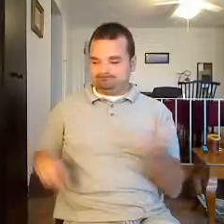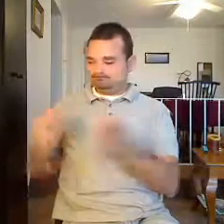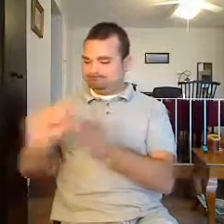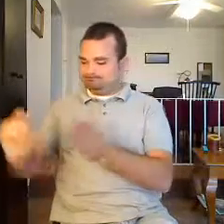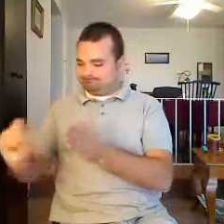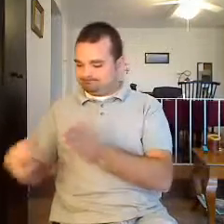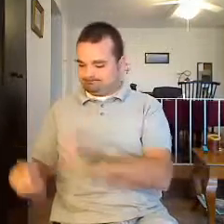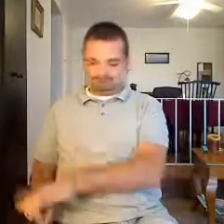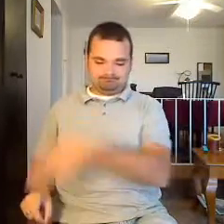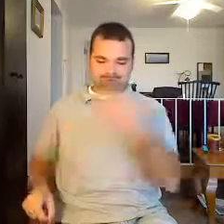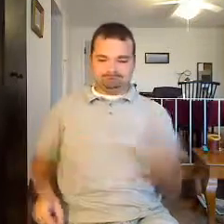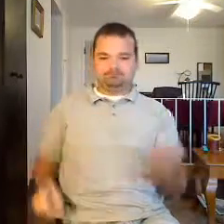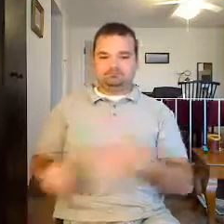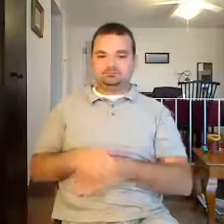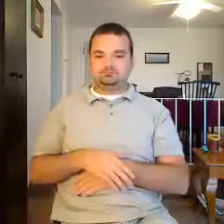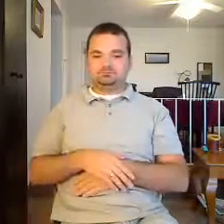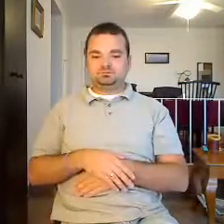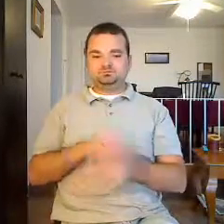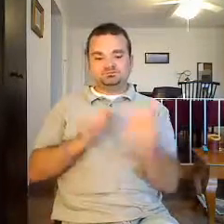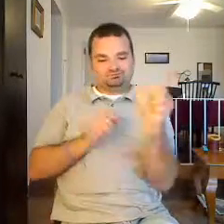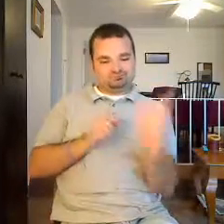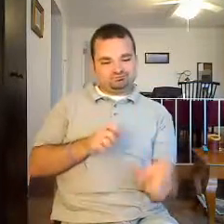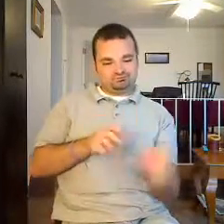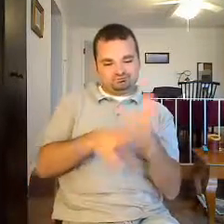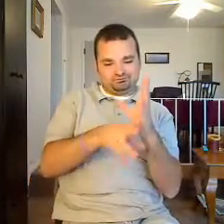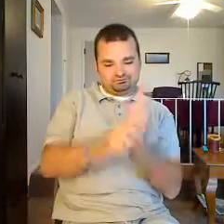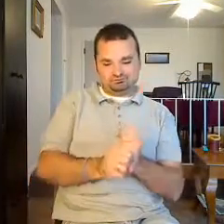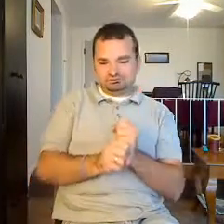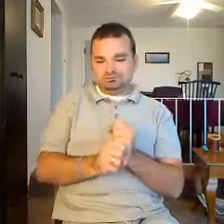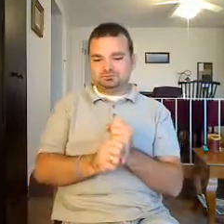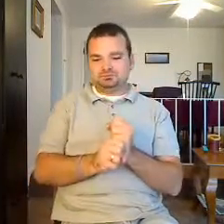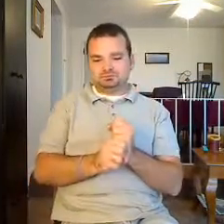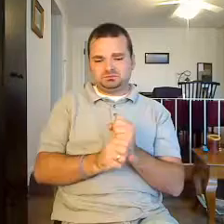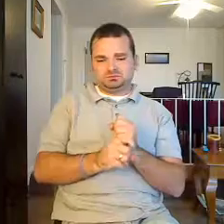you have a grand overview of what has taken place throughout the course.